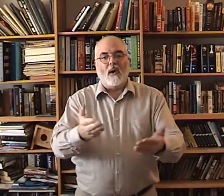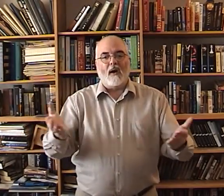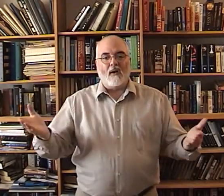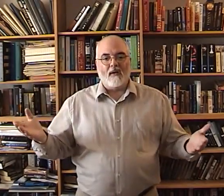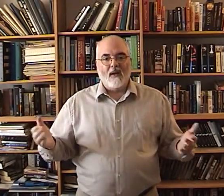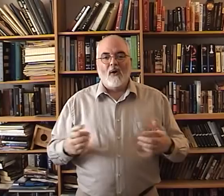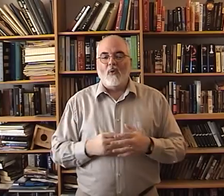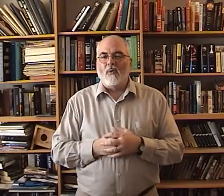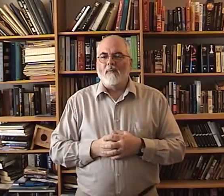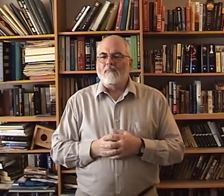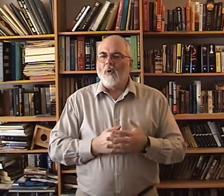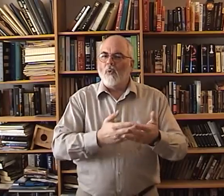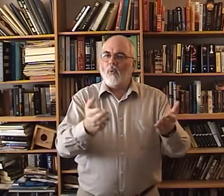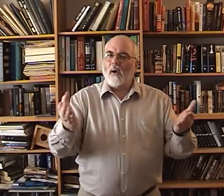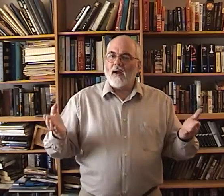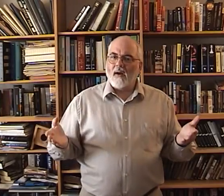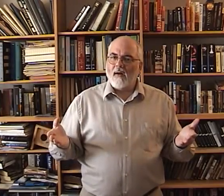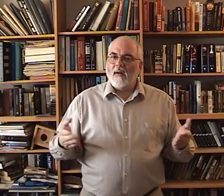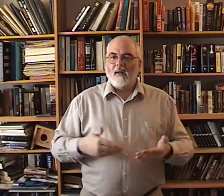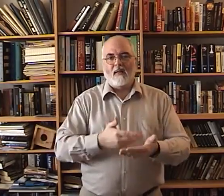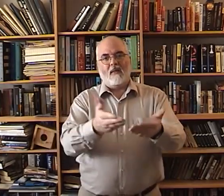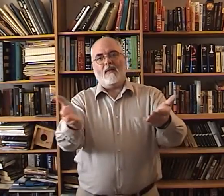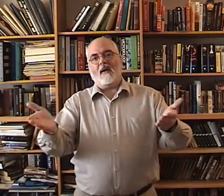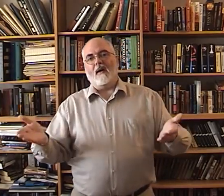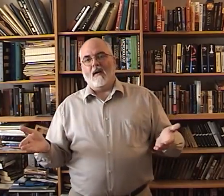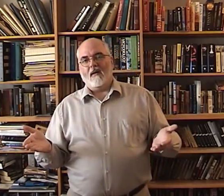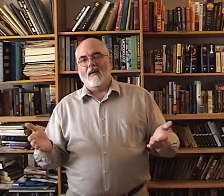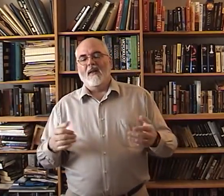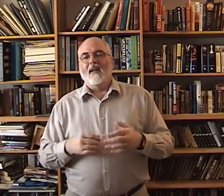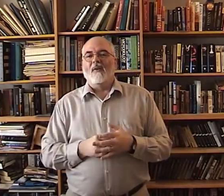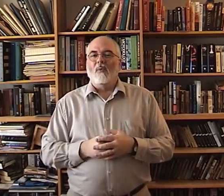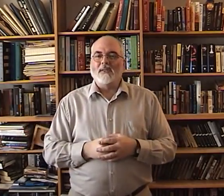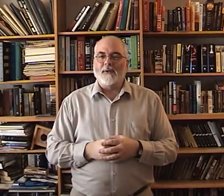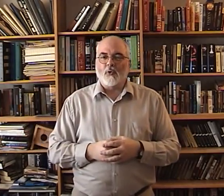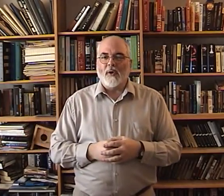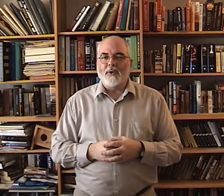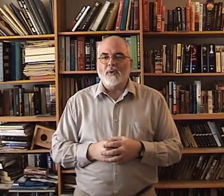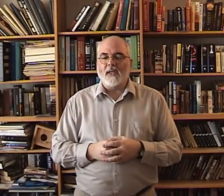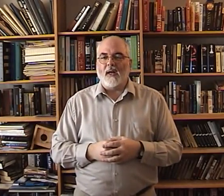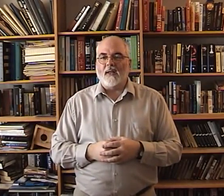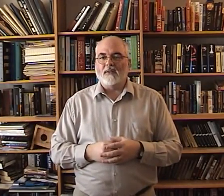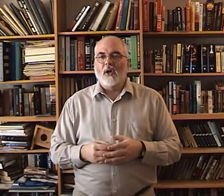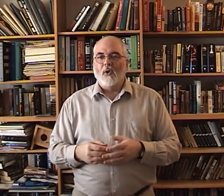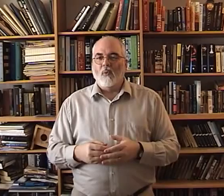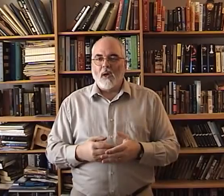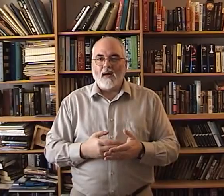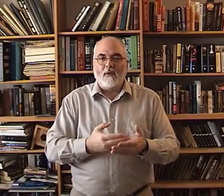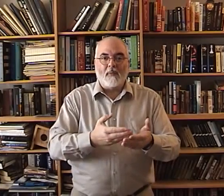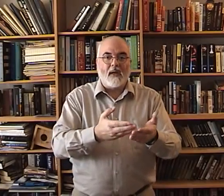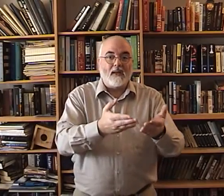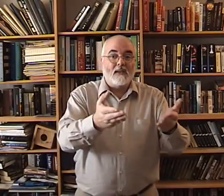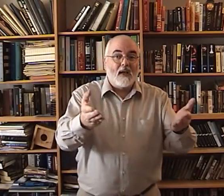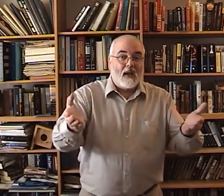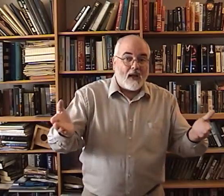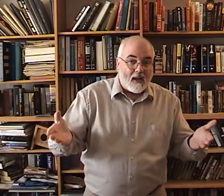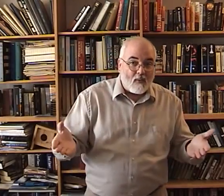Anywhere. Where? There. What's the difference between two signs? One of them is